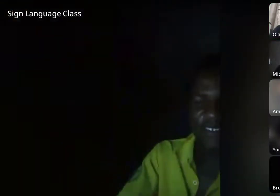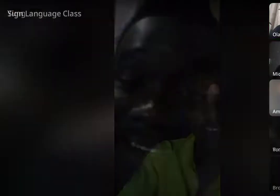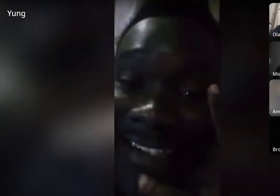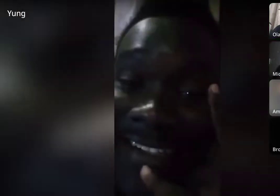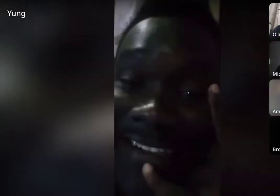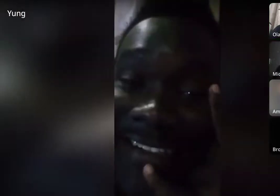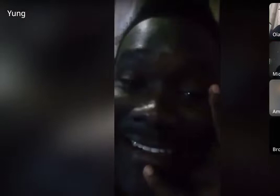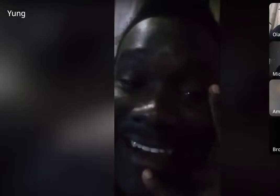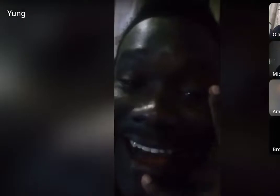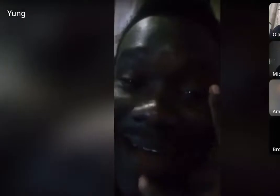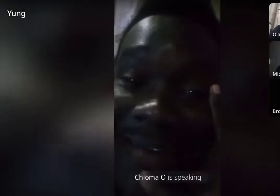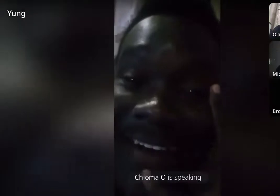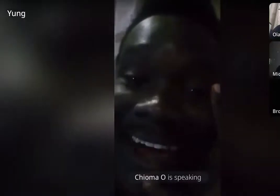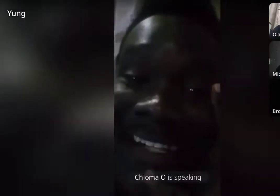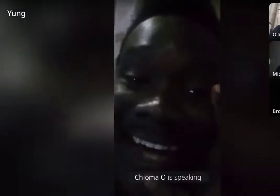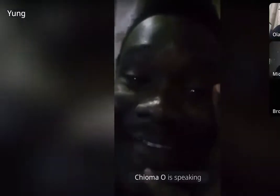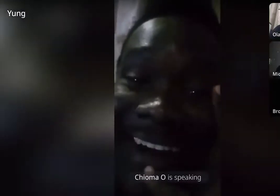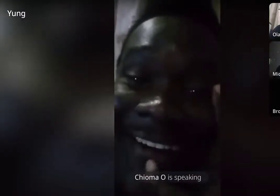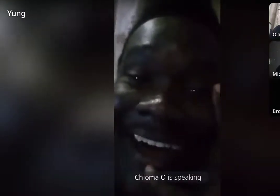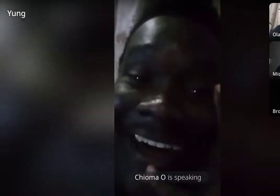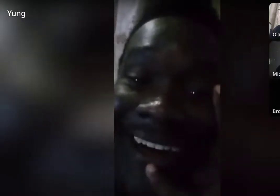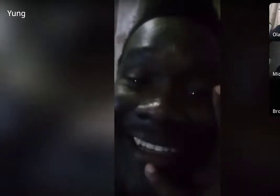They say they love your teaching. Wow. Awesome.